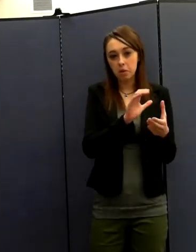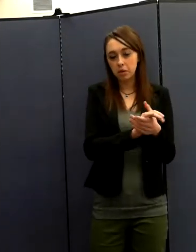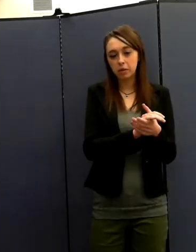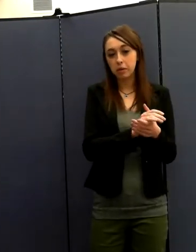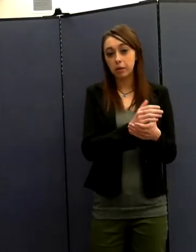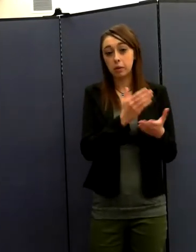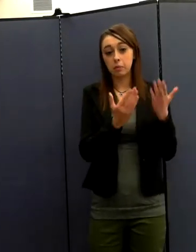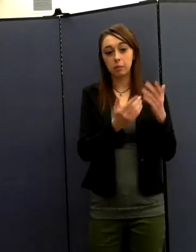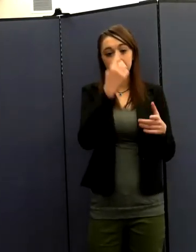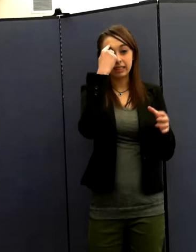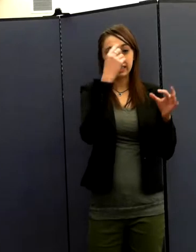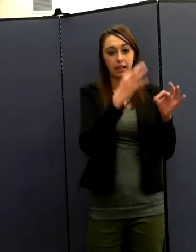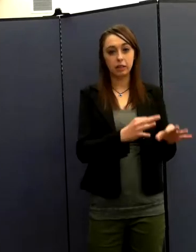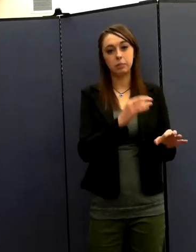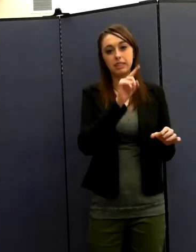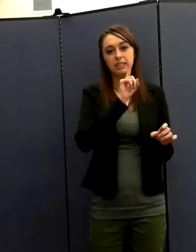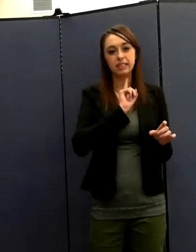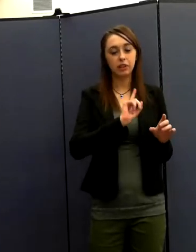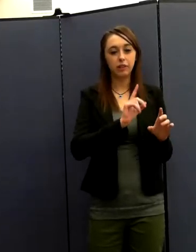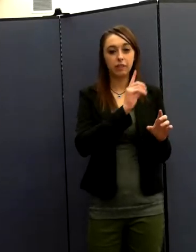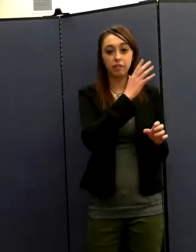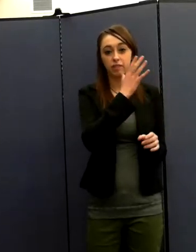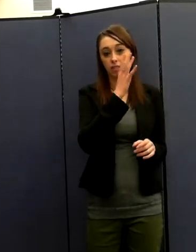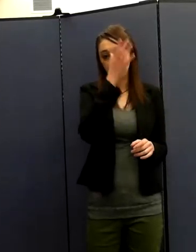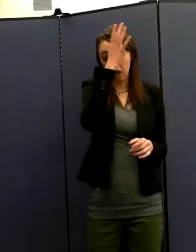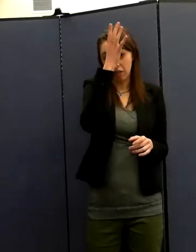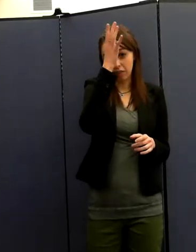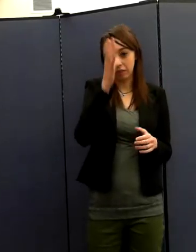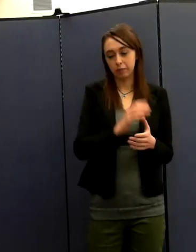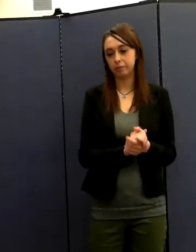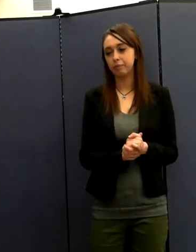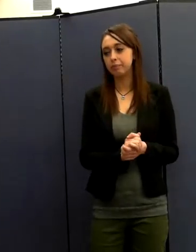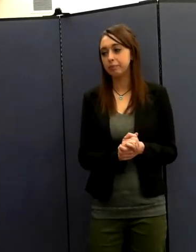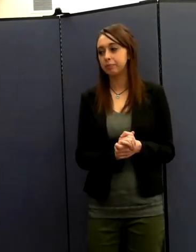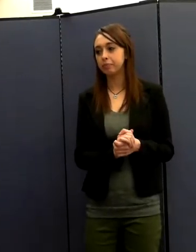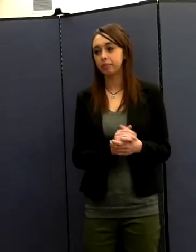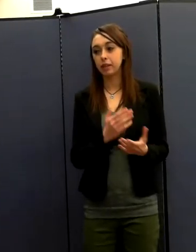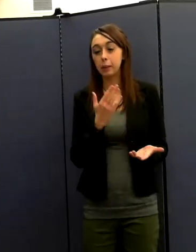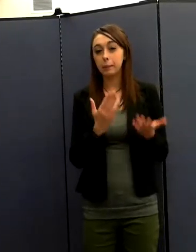single farmer. Maybe he hasn't gone on to farmersonly.com yet.